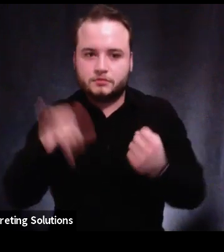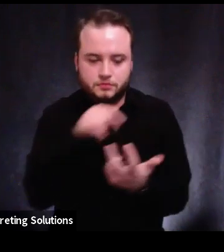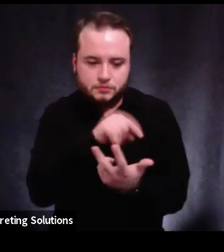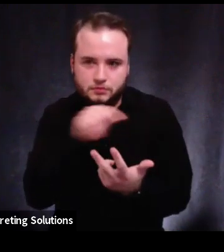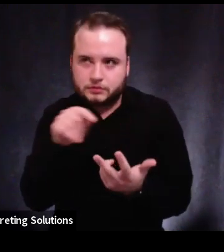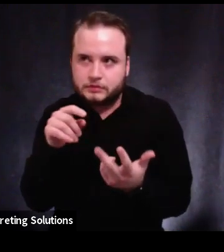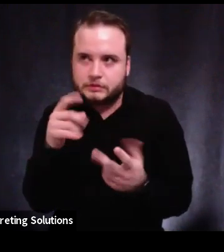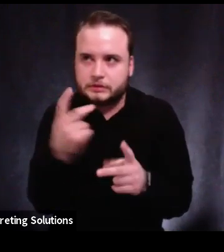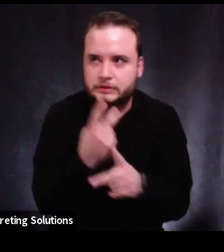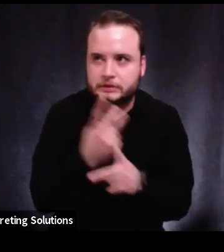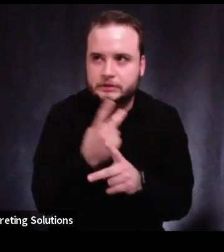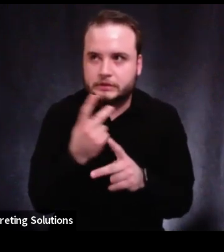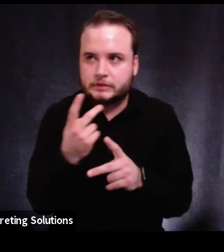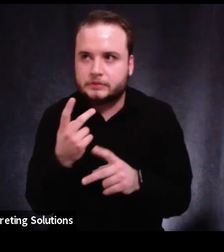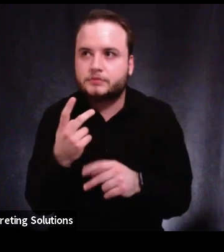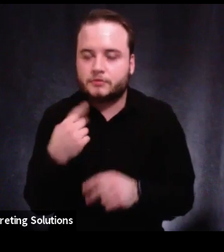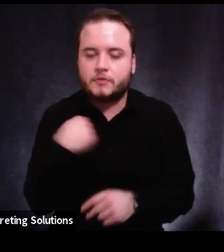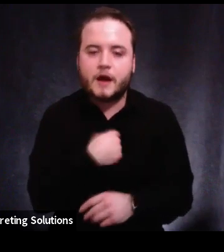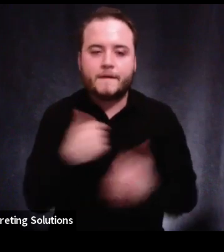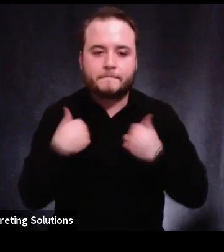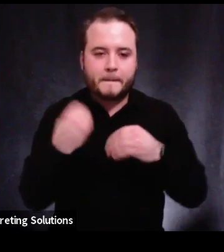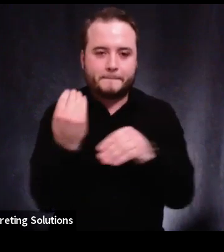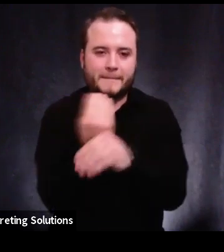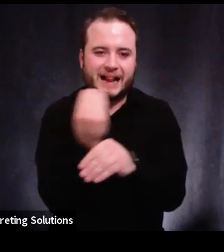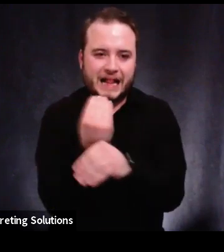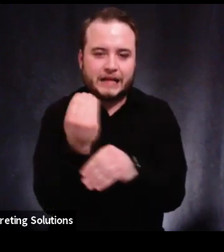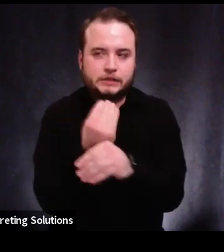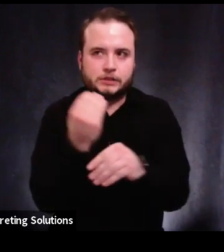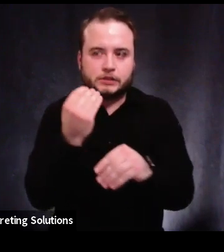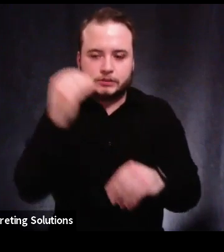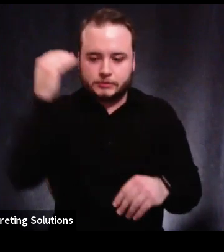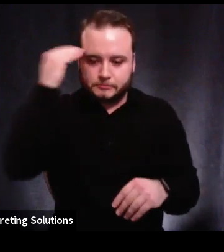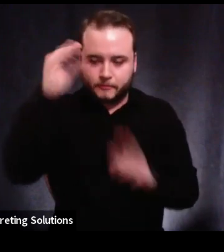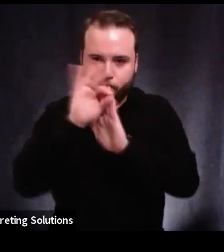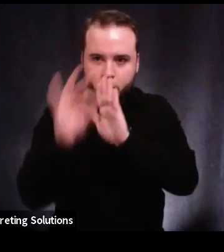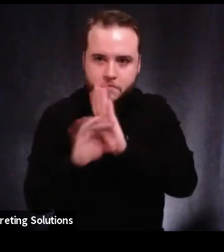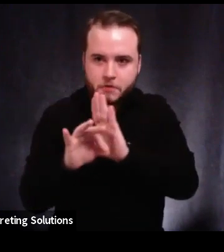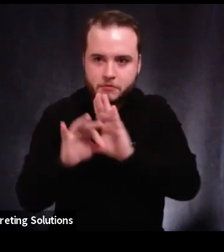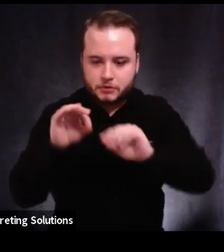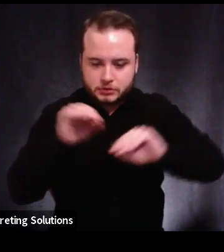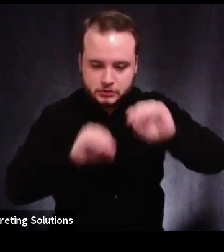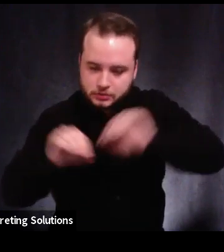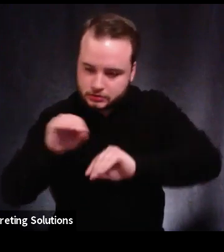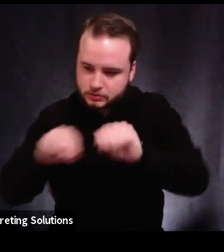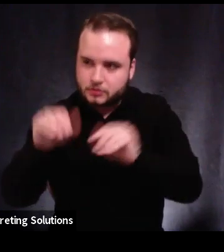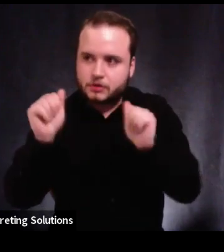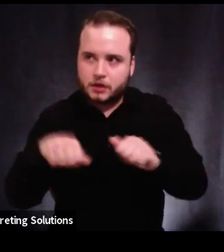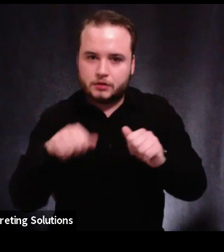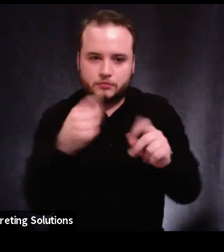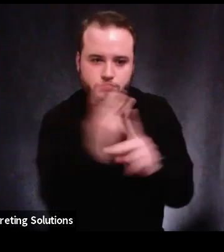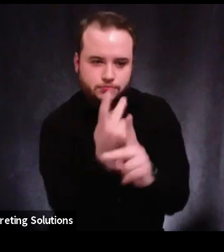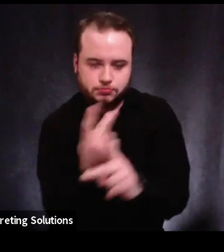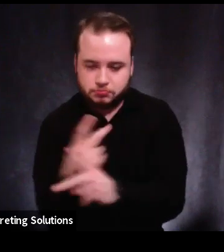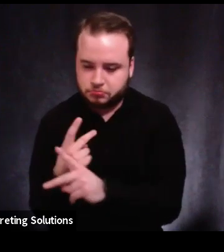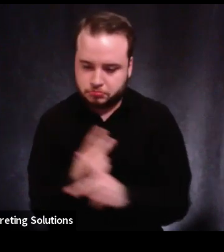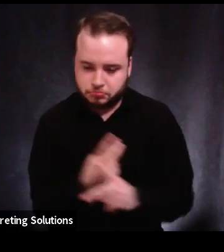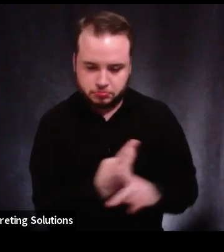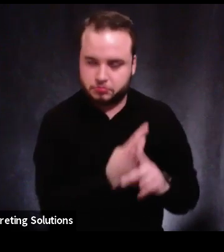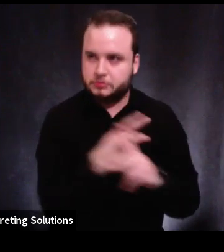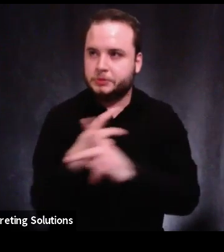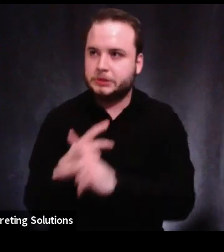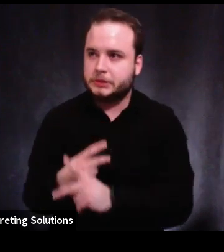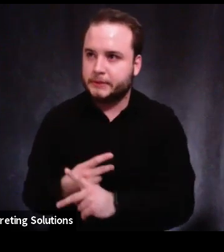to understand through incubation periods and the infectious period,